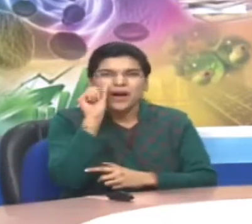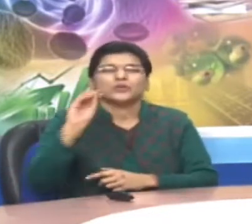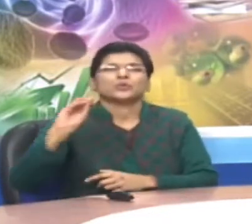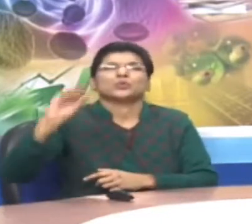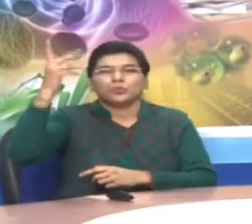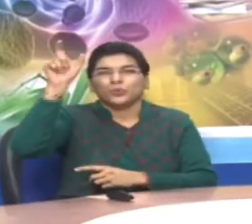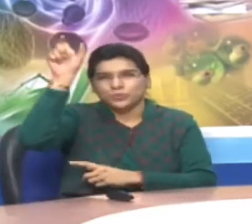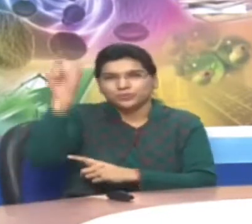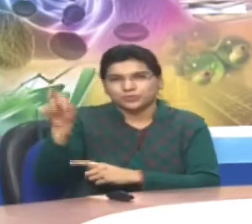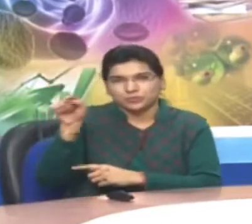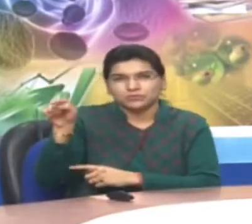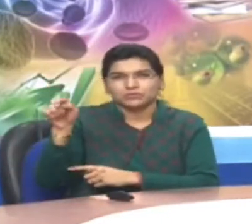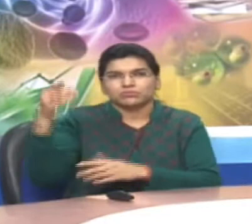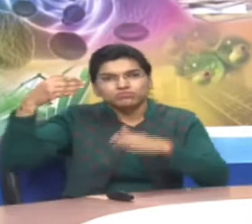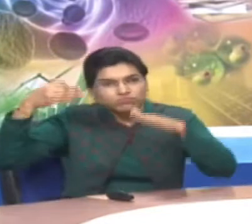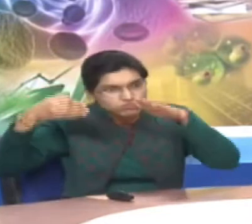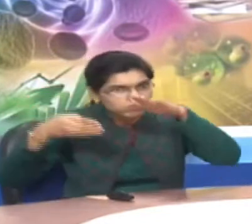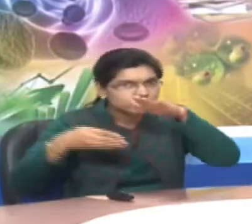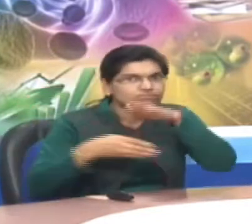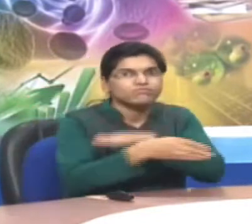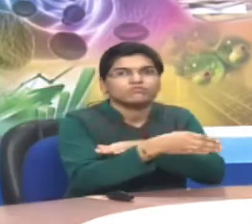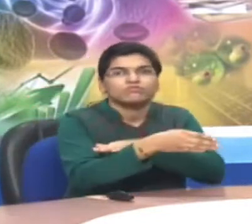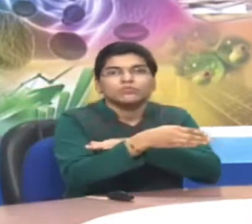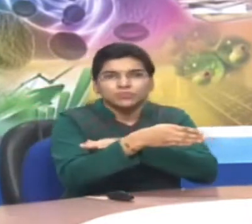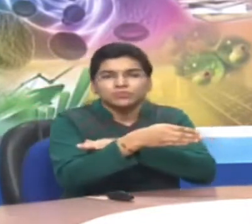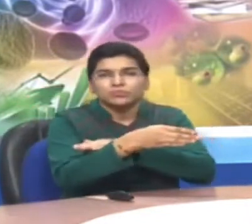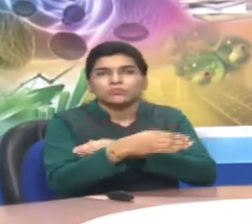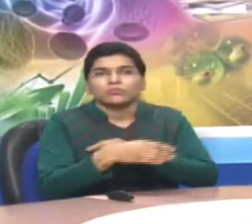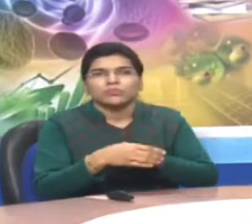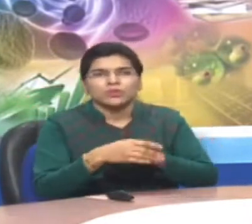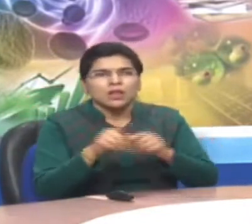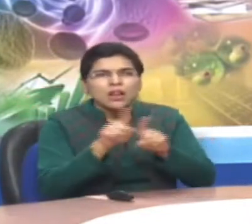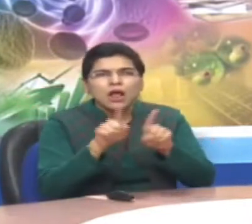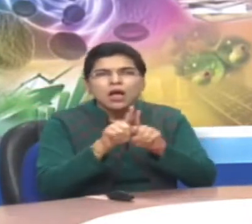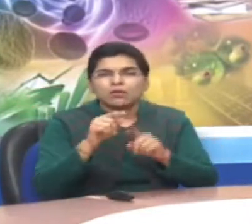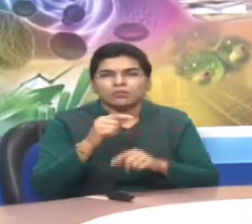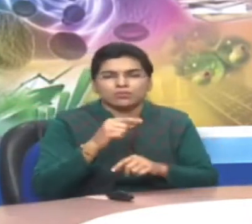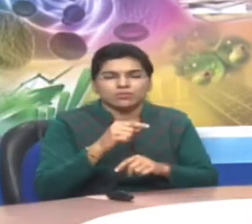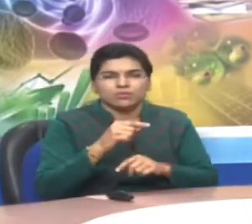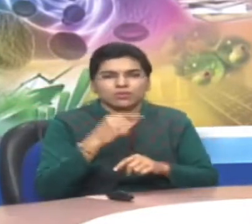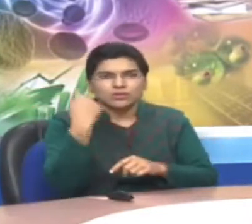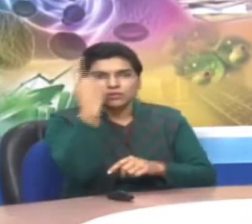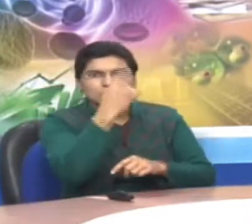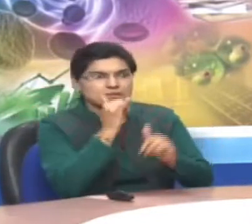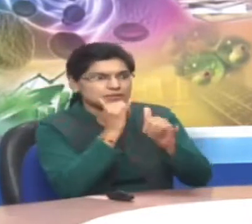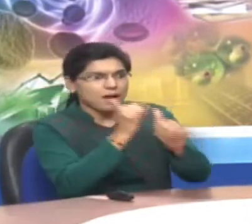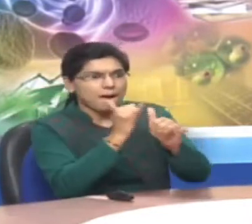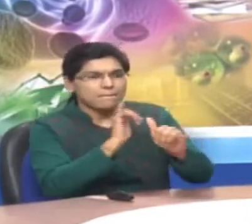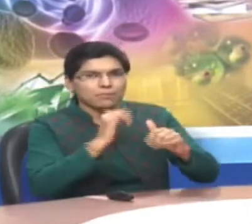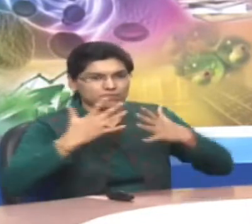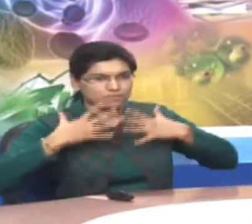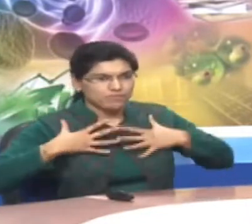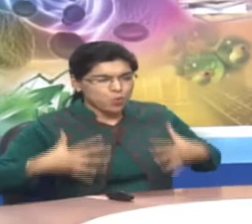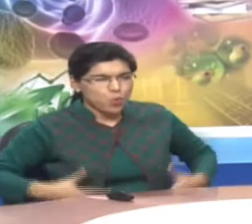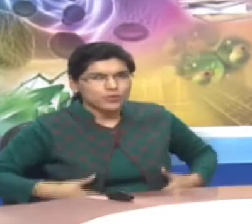and suddenly a man enters who resembles him.